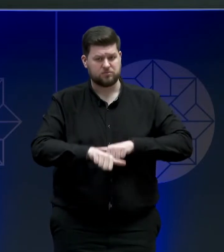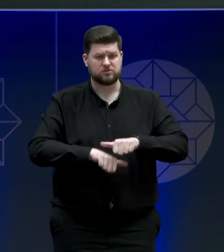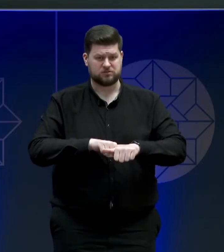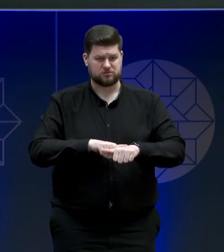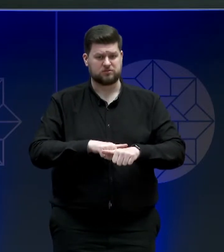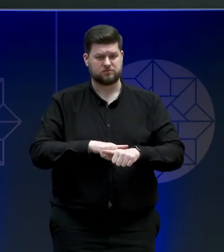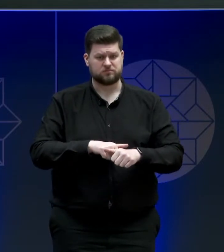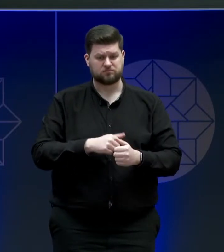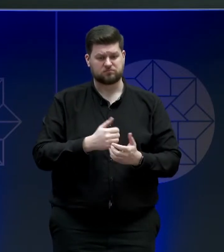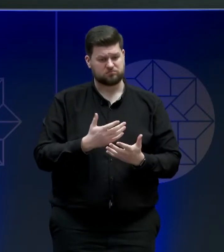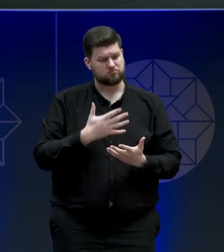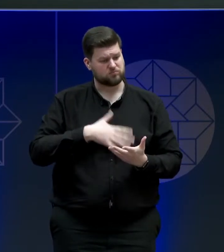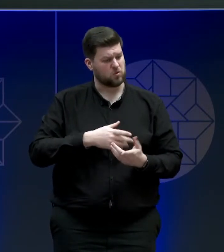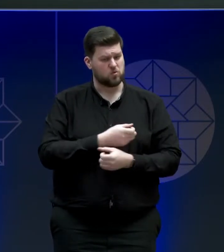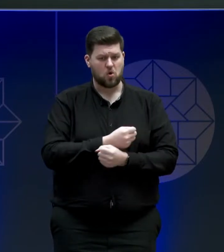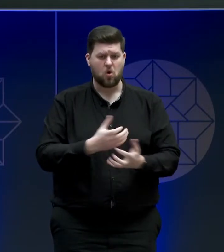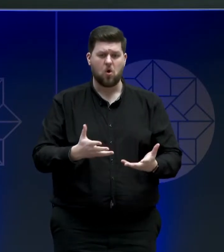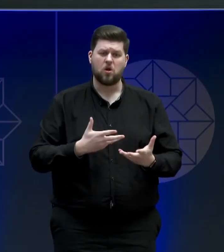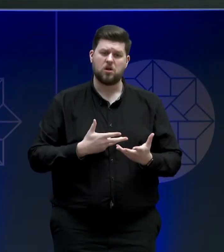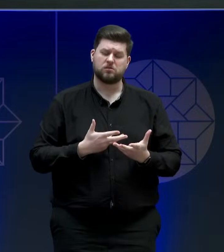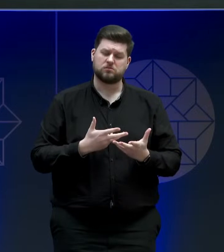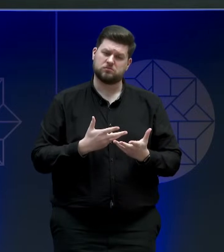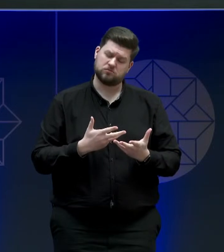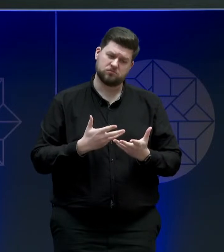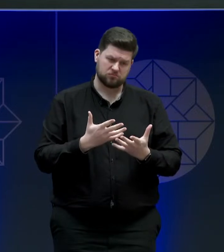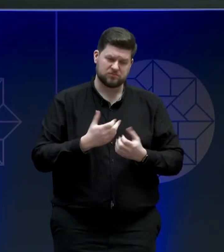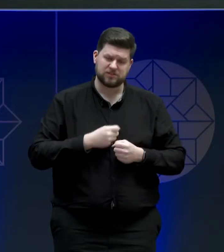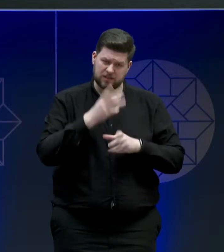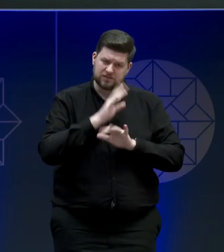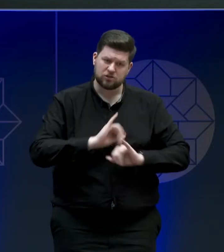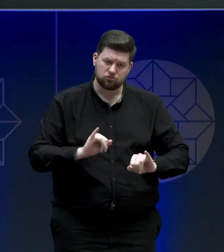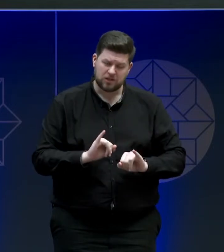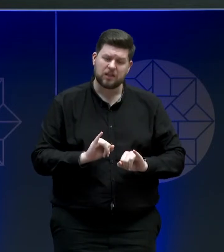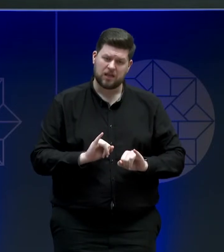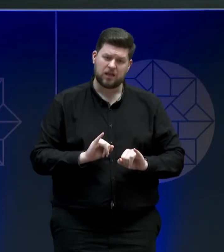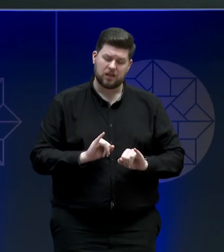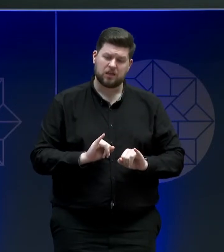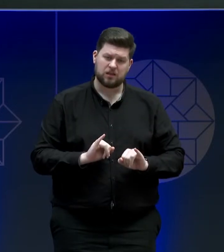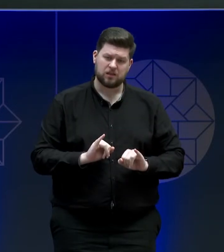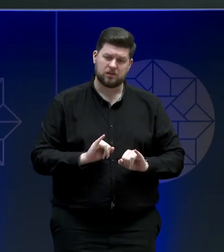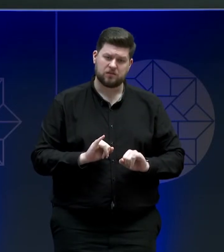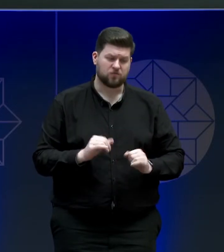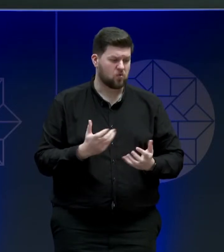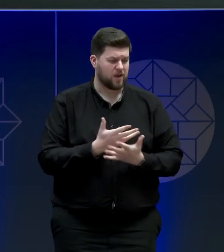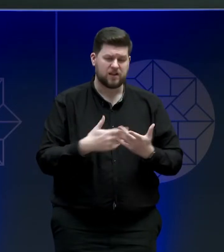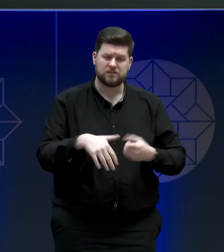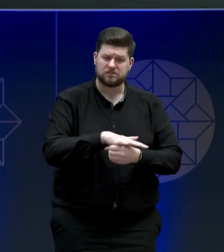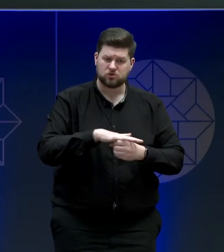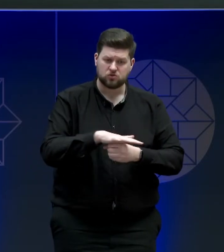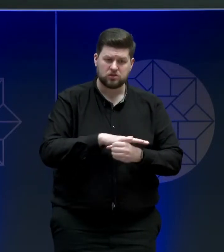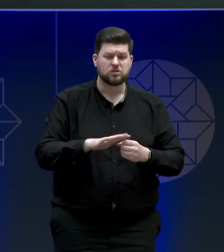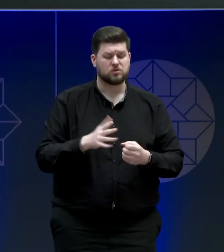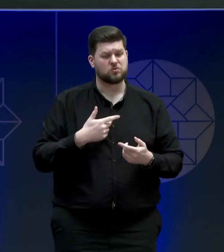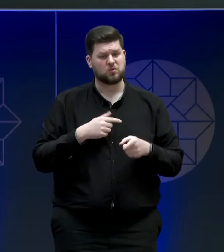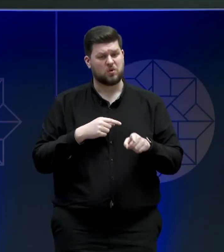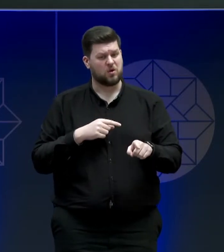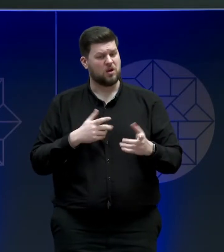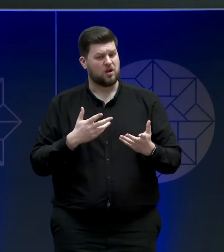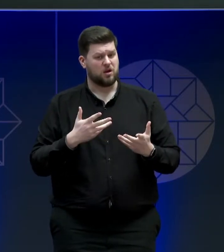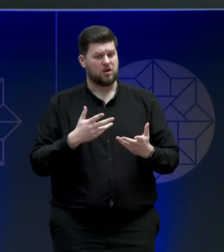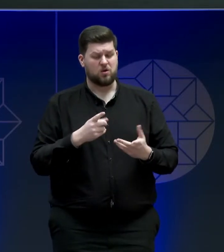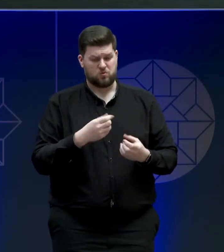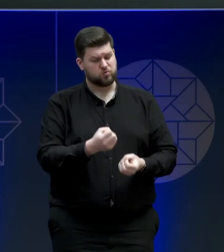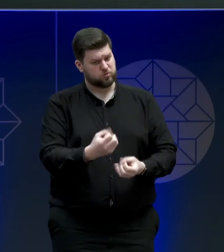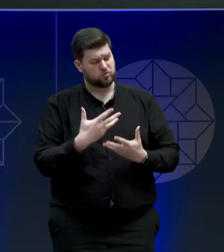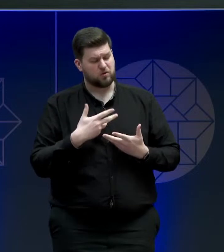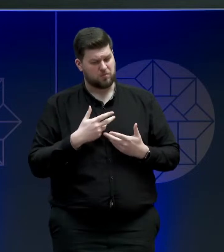circumstances taken seriously and taken forward in all respects. So I'll look with care at the point you